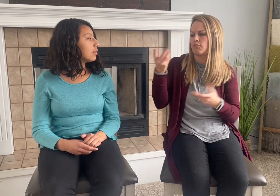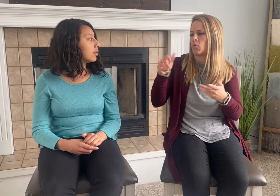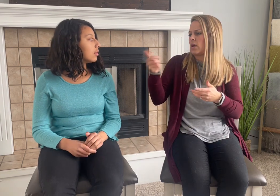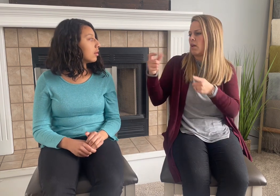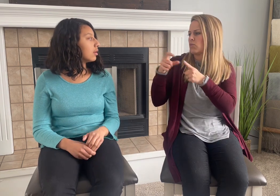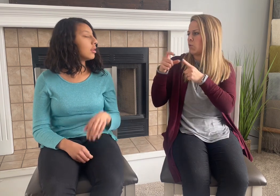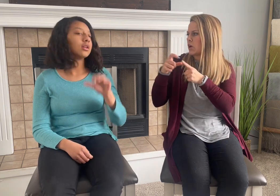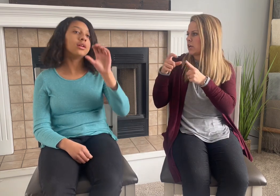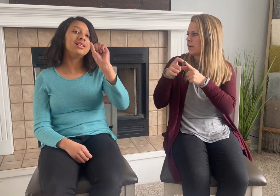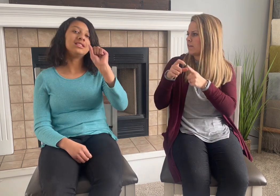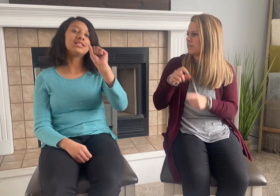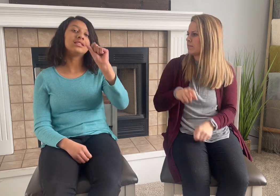for what other word?